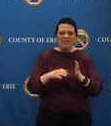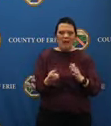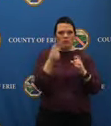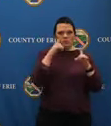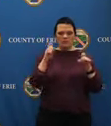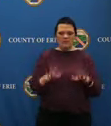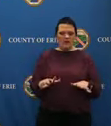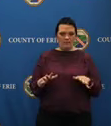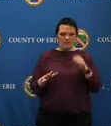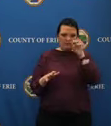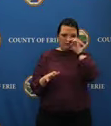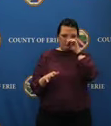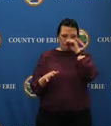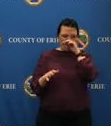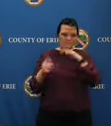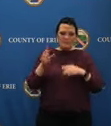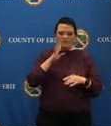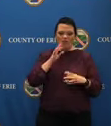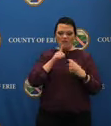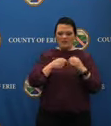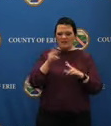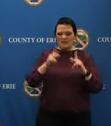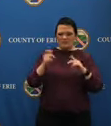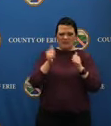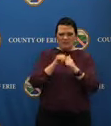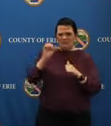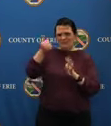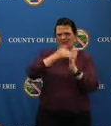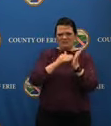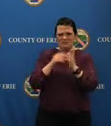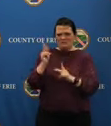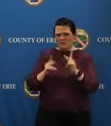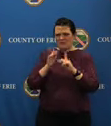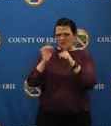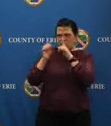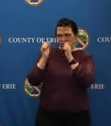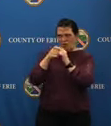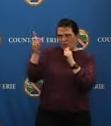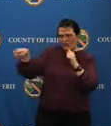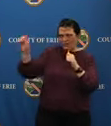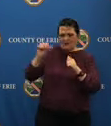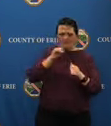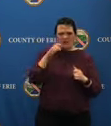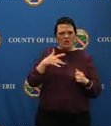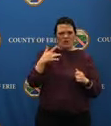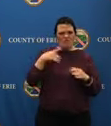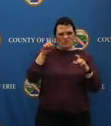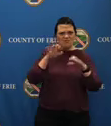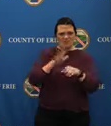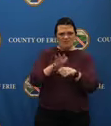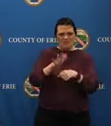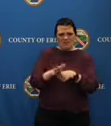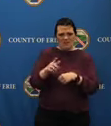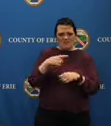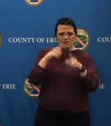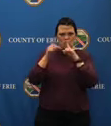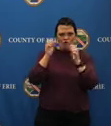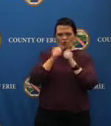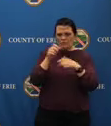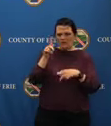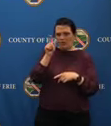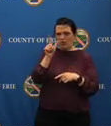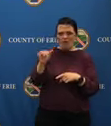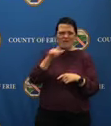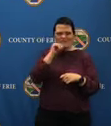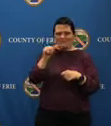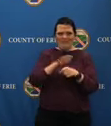of tests, I mean, we're talking about a place with 10 million people. And if you talk to the folks in New York City, they don't feel that they've tested enough. You talk to the folks in Long Island, they don't feel